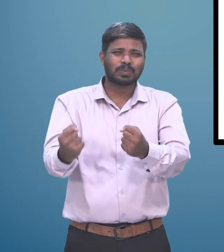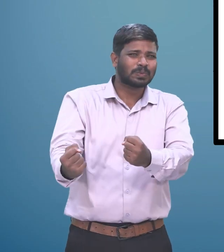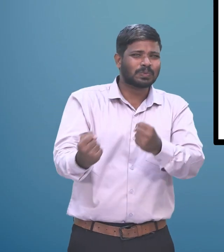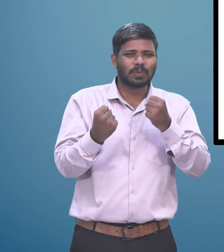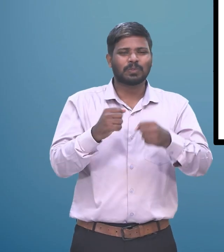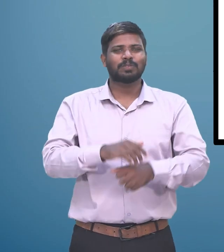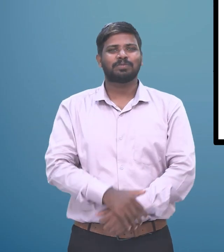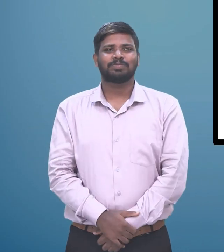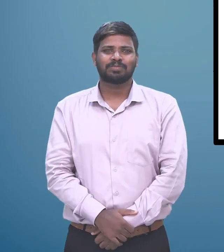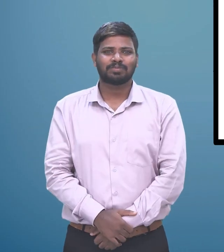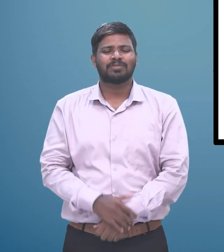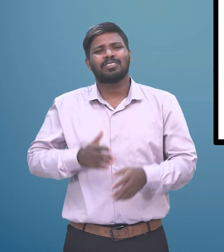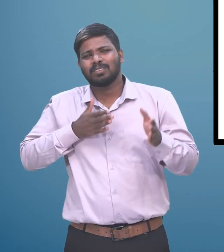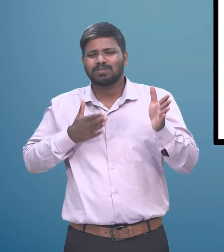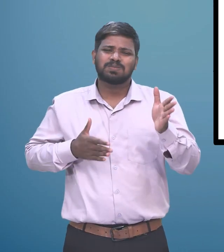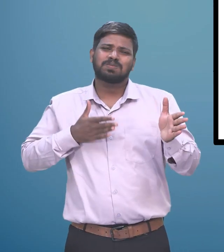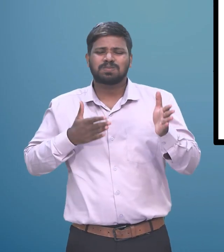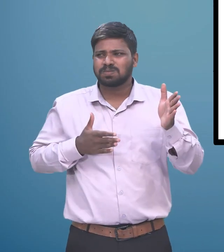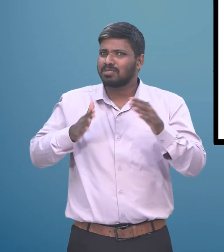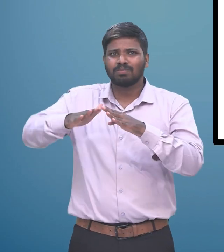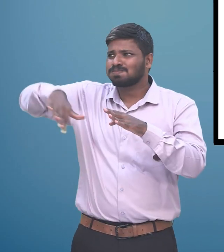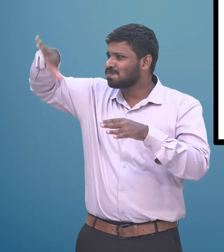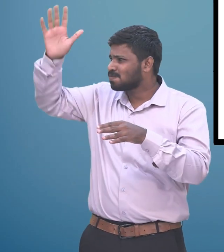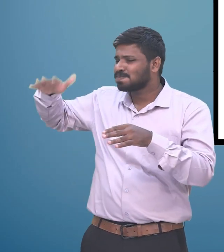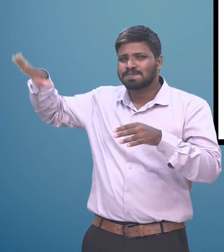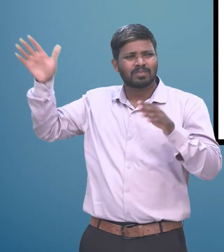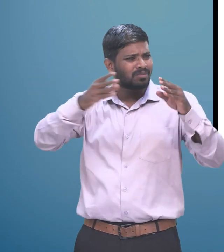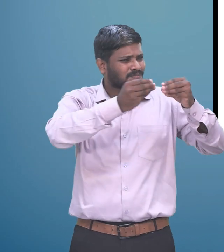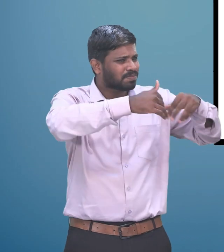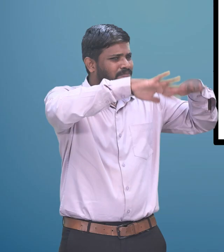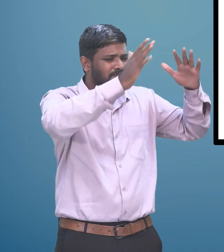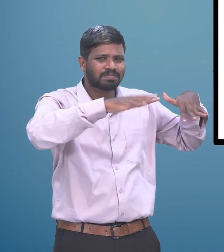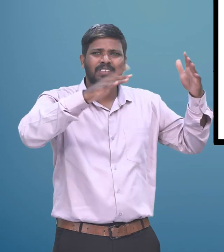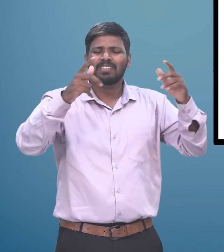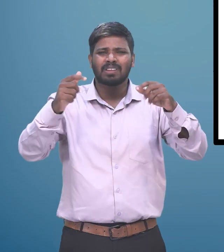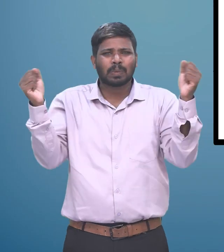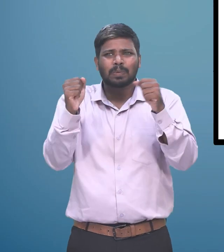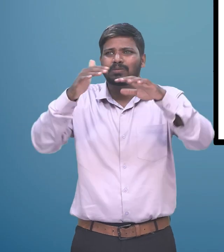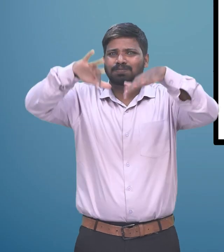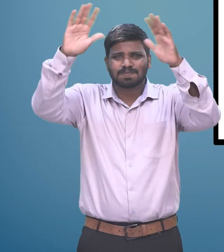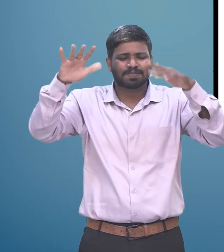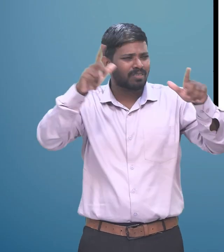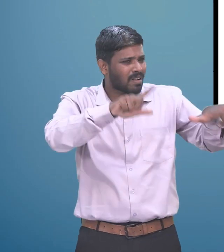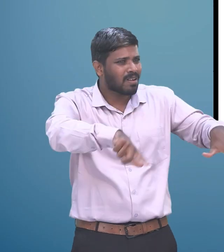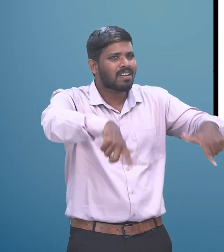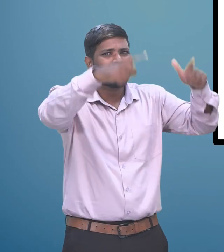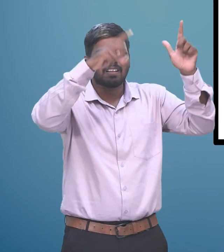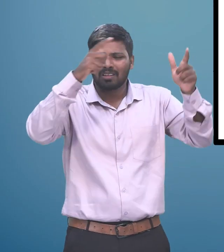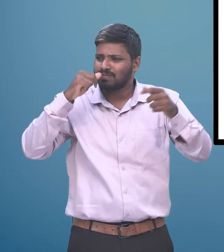diversity. If you travel through India by train, you will notice not only changing landscapes, but also